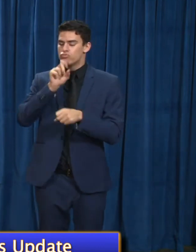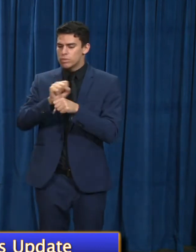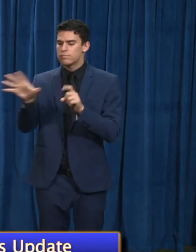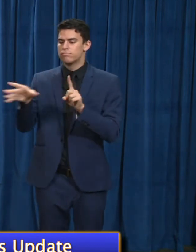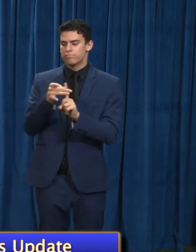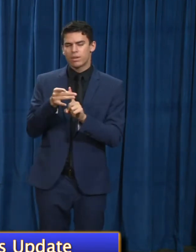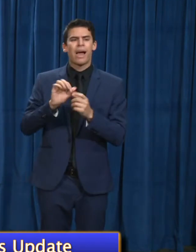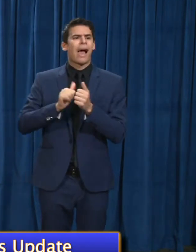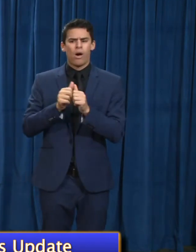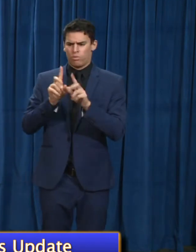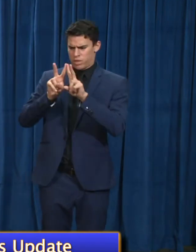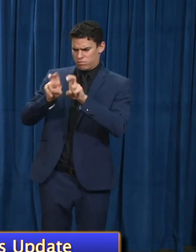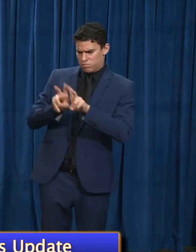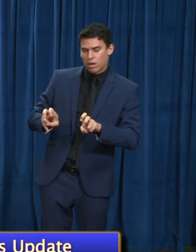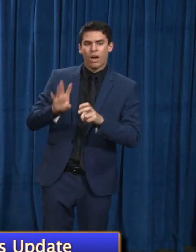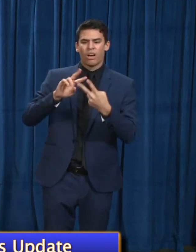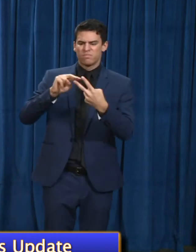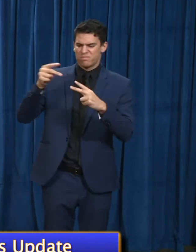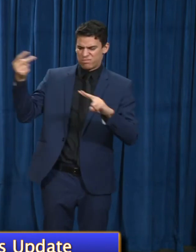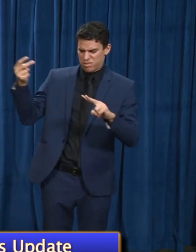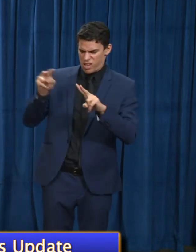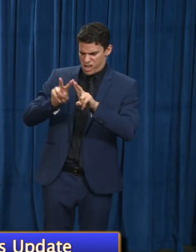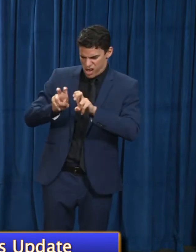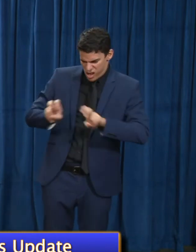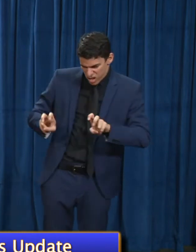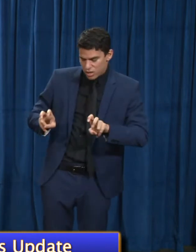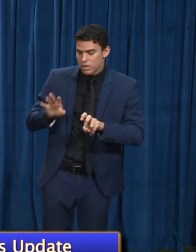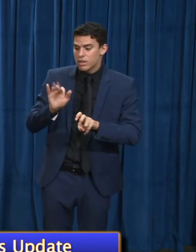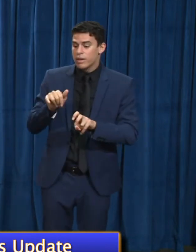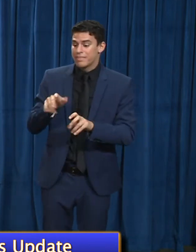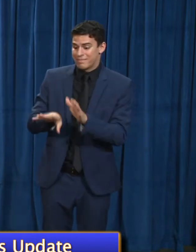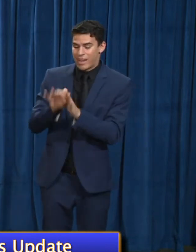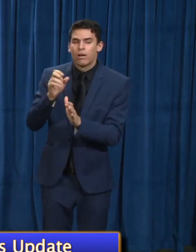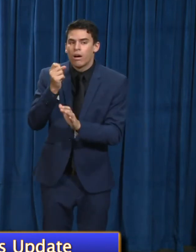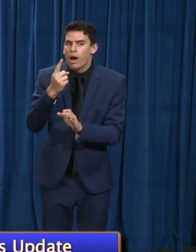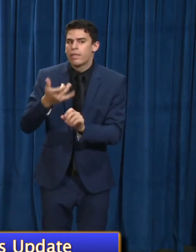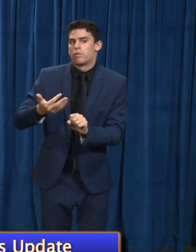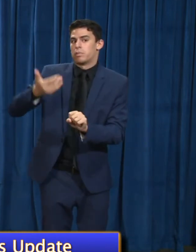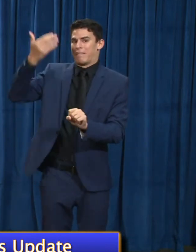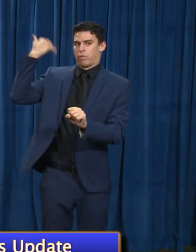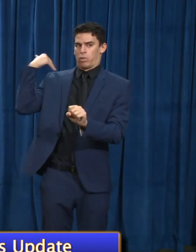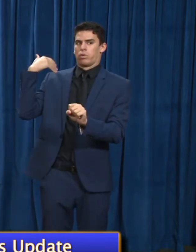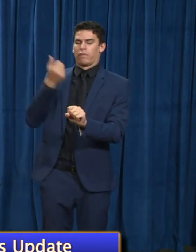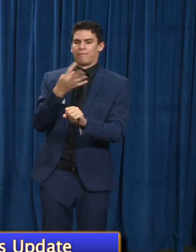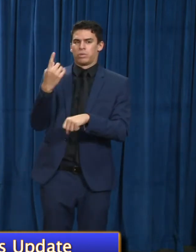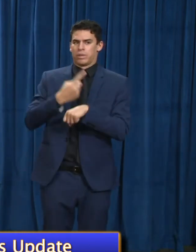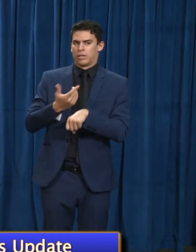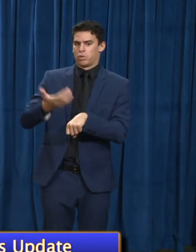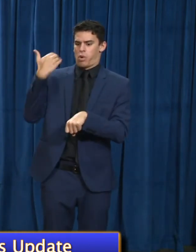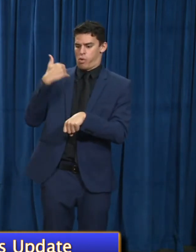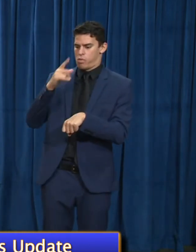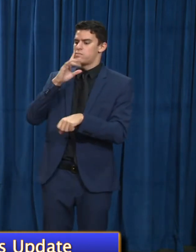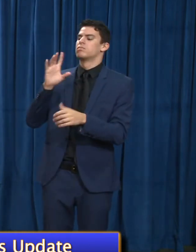sequencing, so that means those are past cases, not yesterday, but a few days.